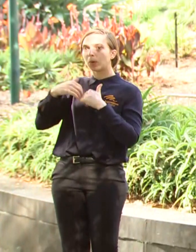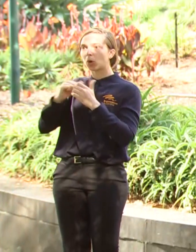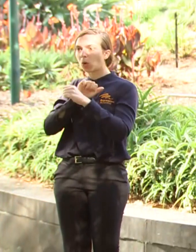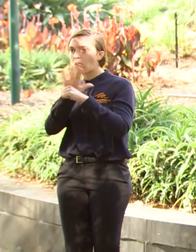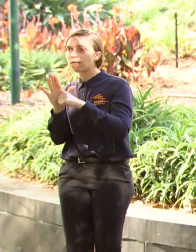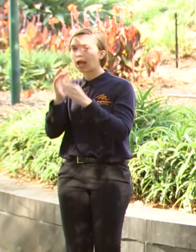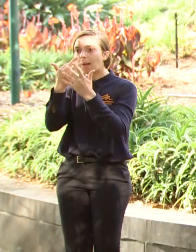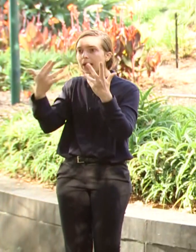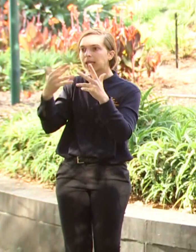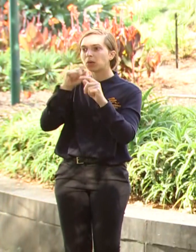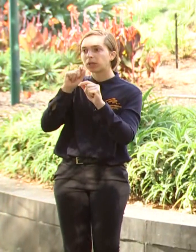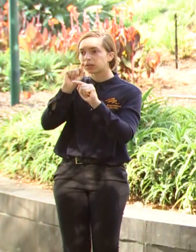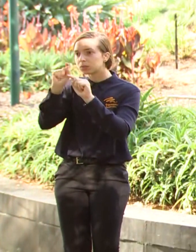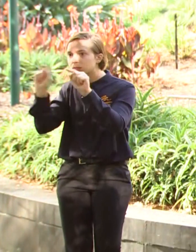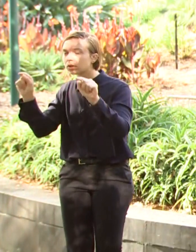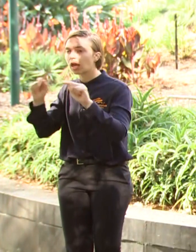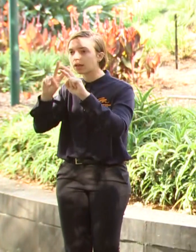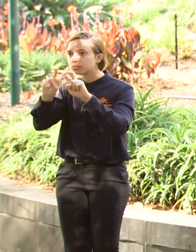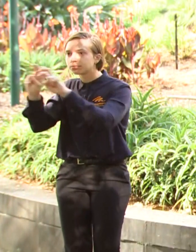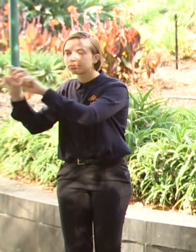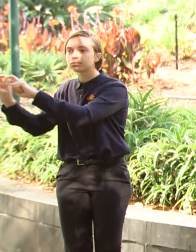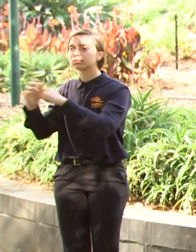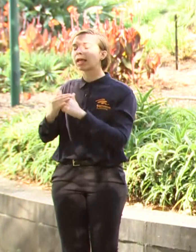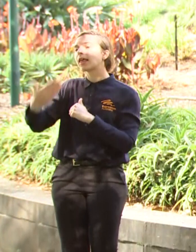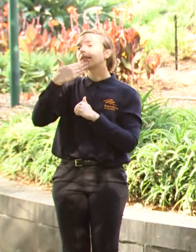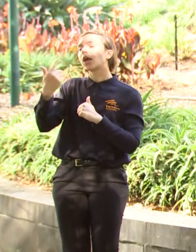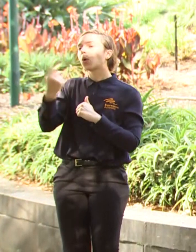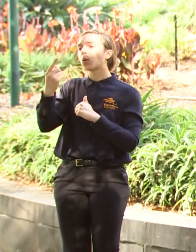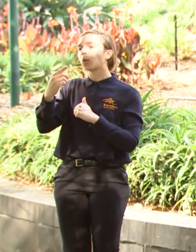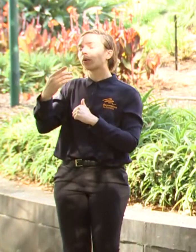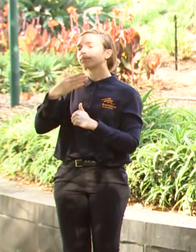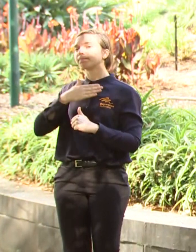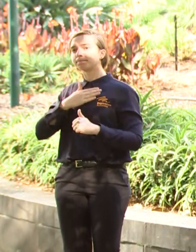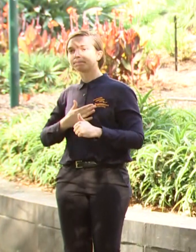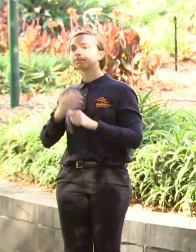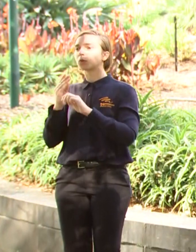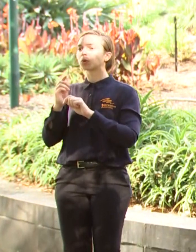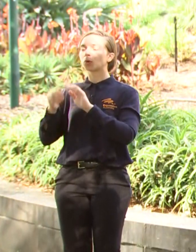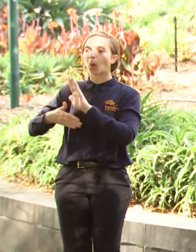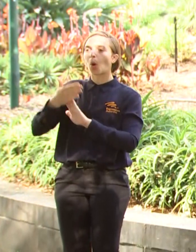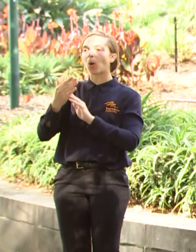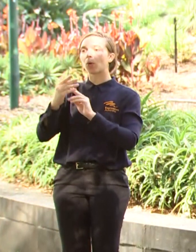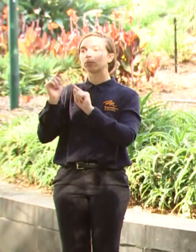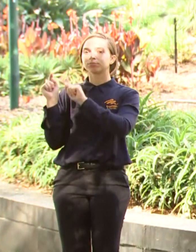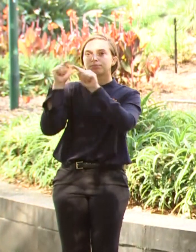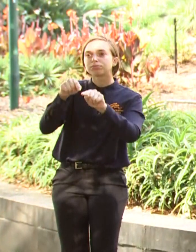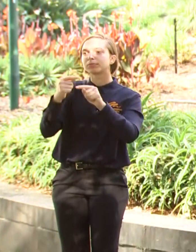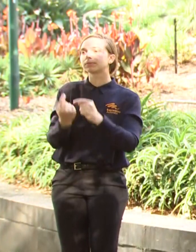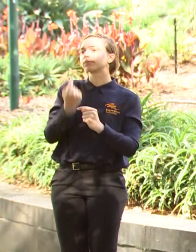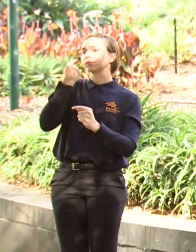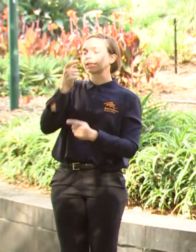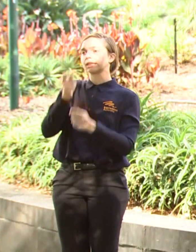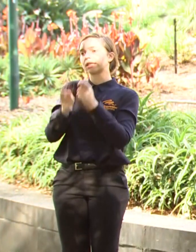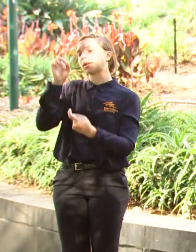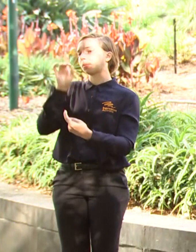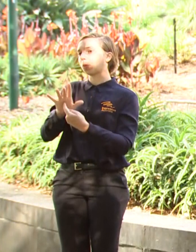everyone who's getting tested, and very low or no positive case numbers as a result of that. That's exactly what we want and need. Does that